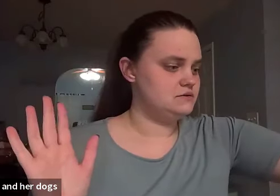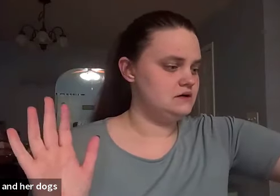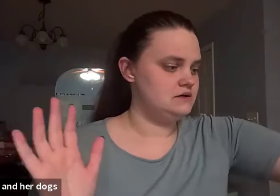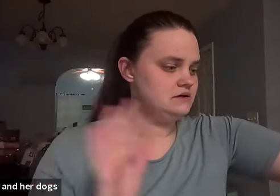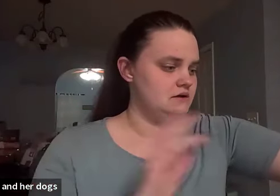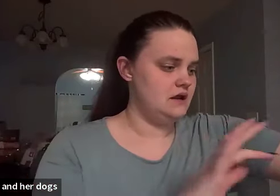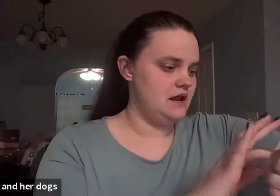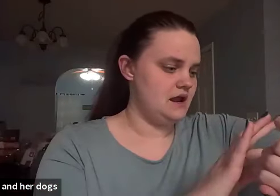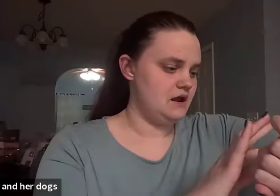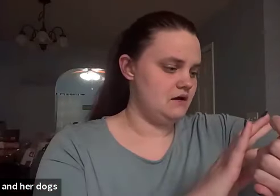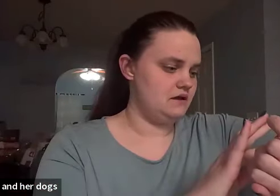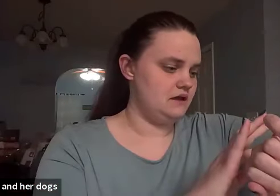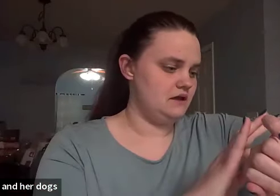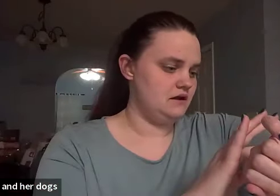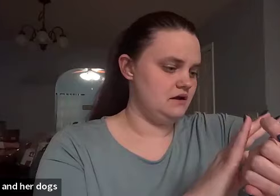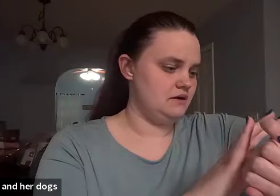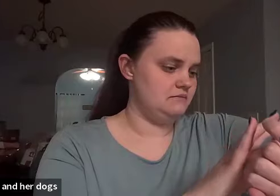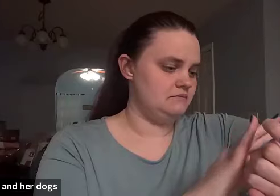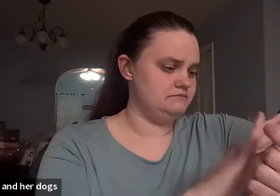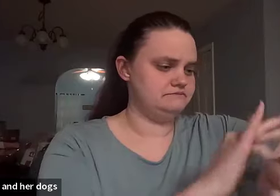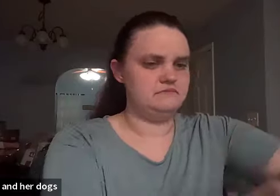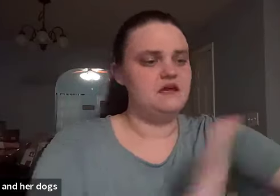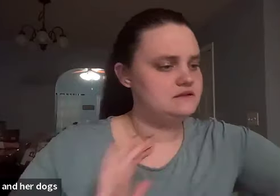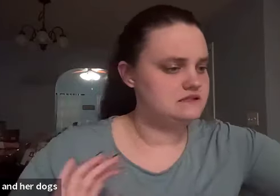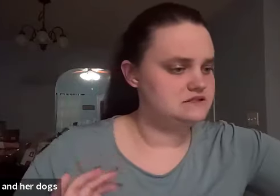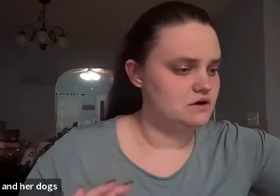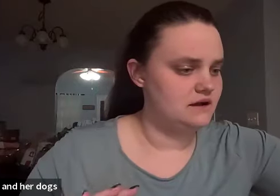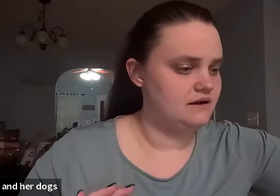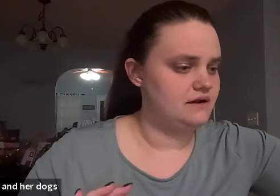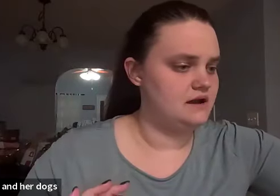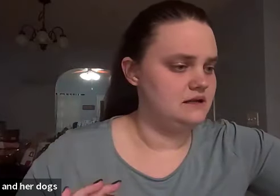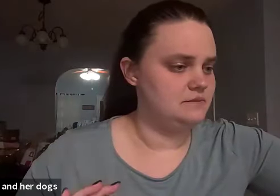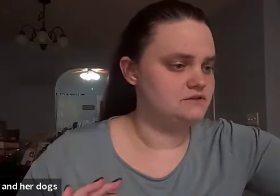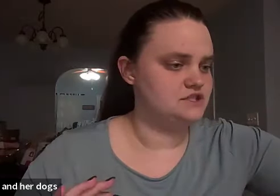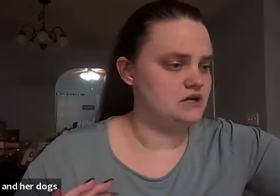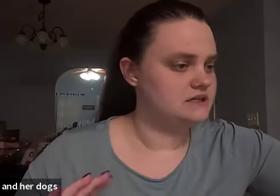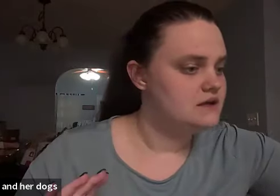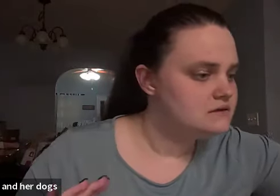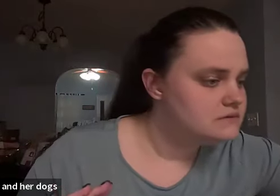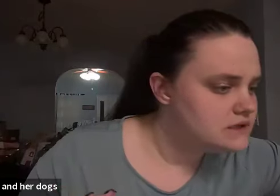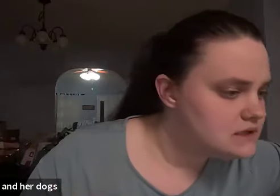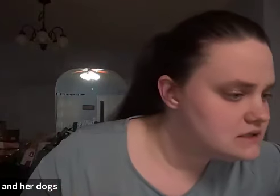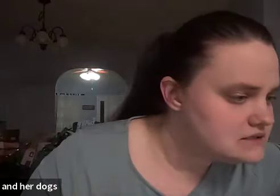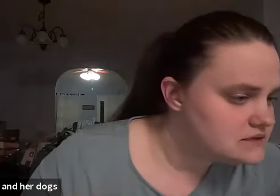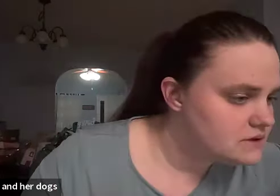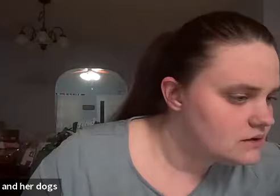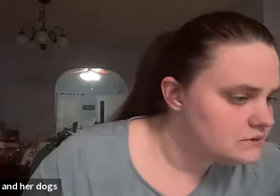do now, and let's see. Sorry, got an email that was distracting. Let's see, where are